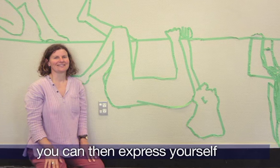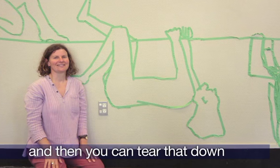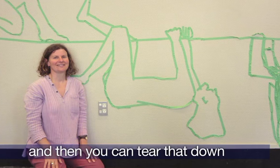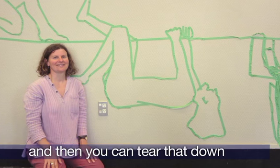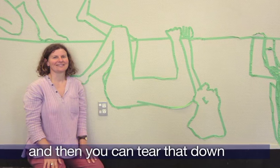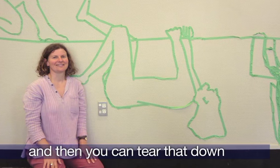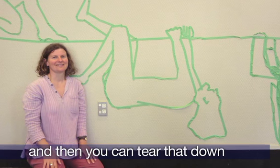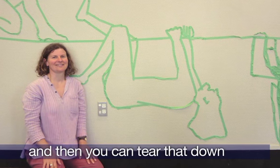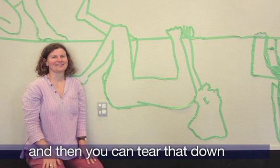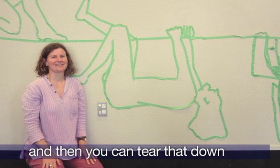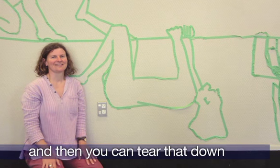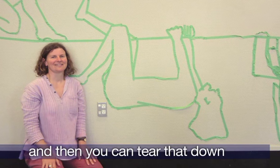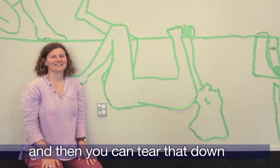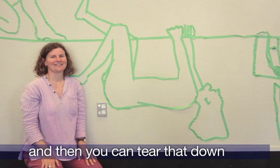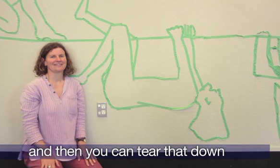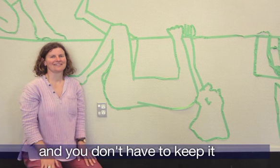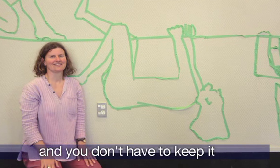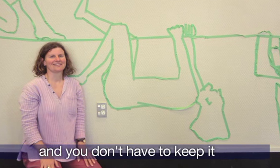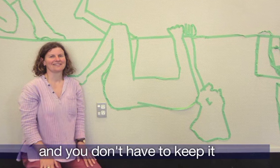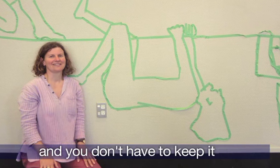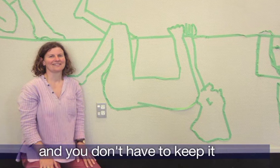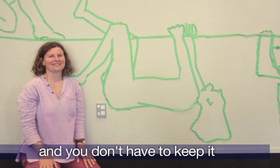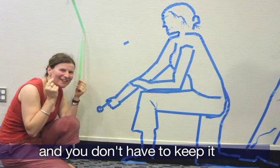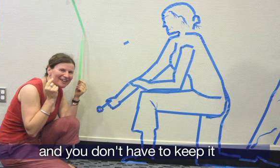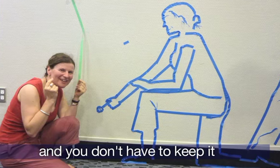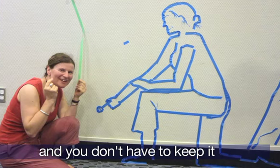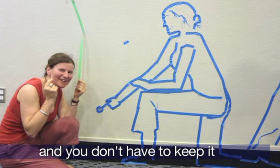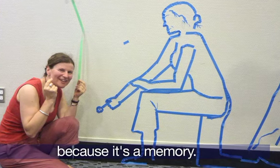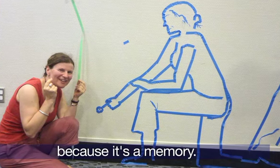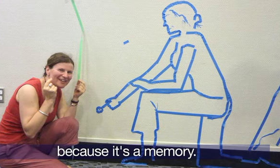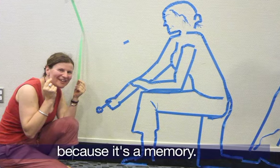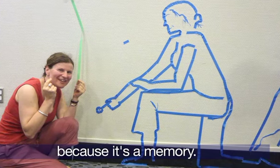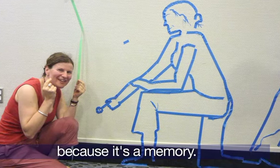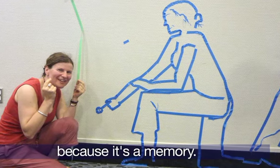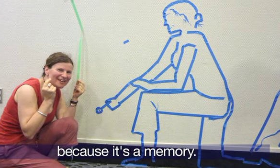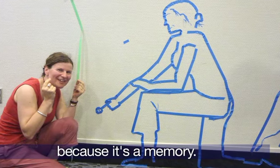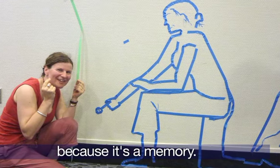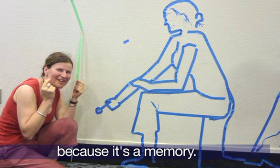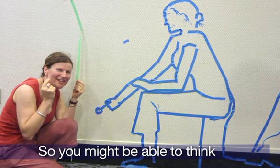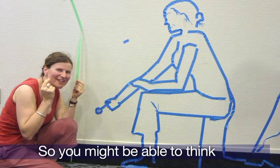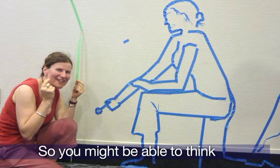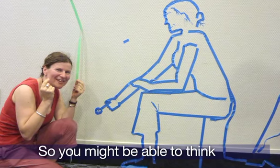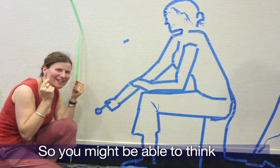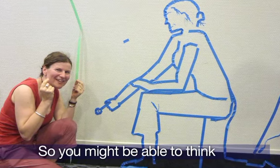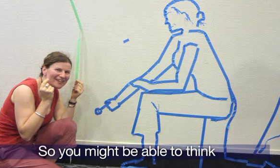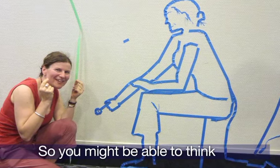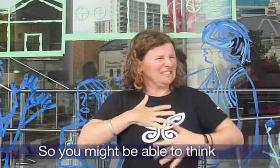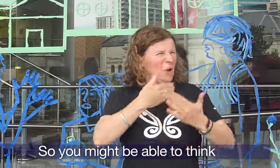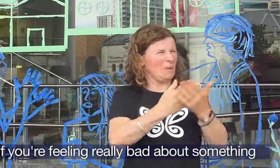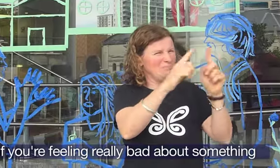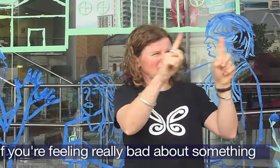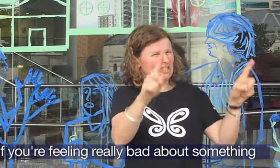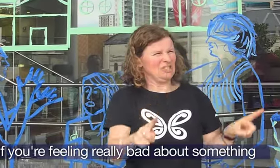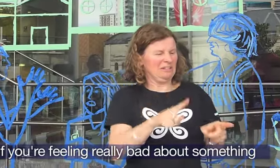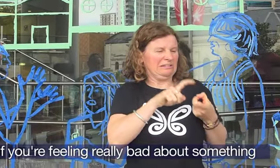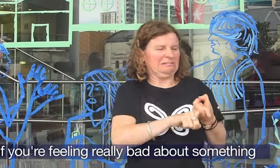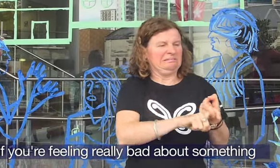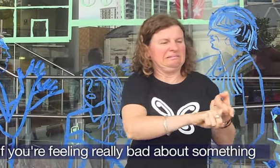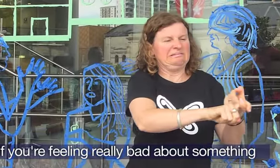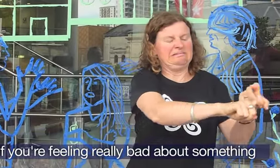then express yourself, and then you can tear that down, and you don't have to keep it. Because it's a memory, so you might be able to think, well, if you're feeling really bad about something and you've